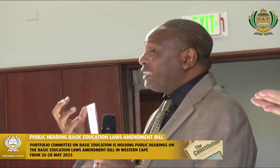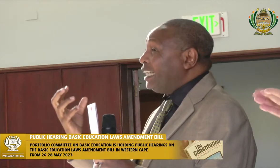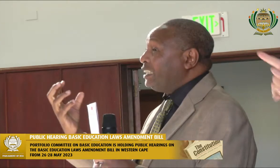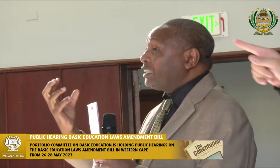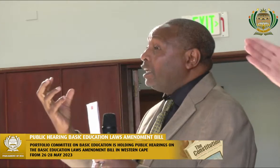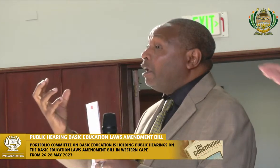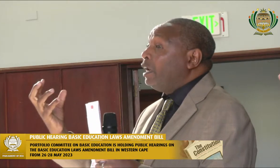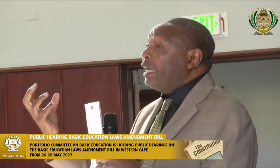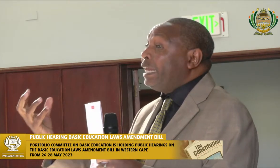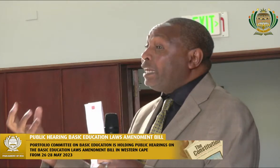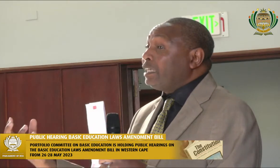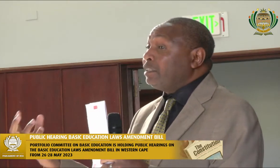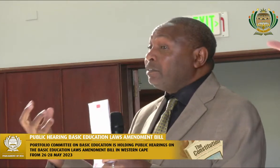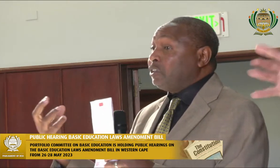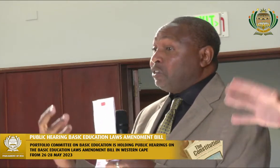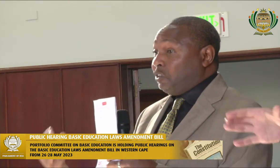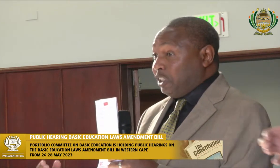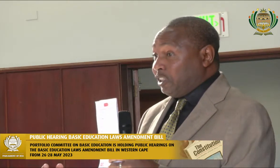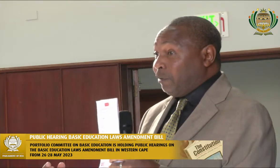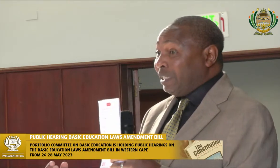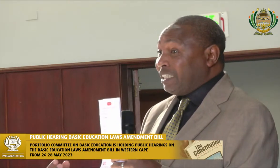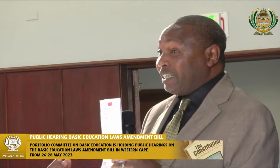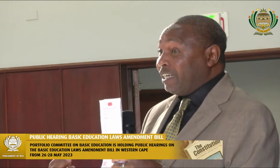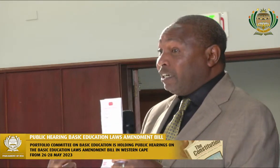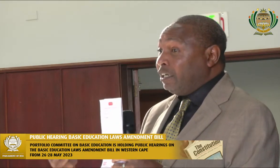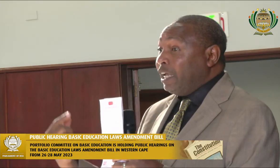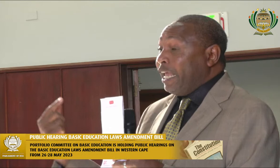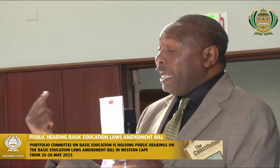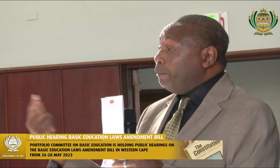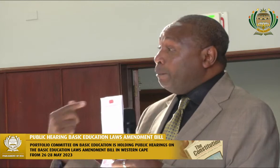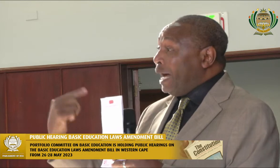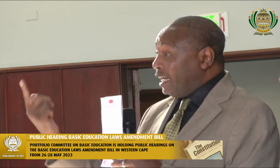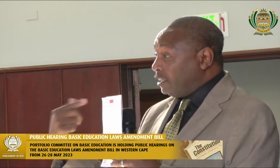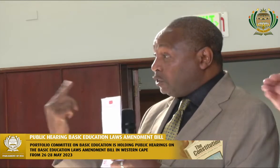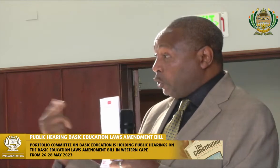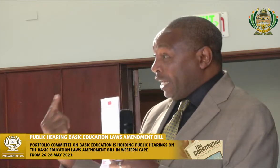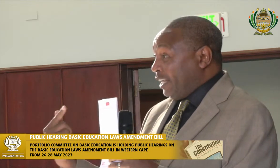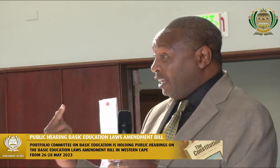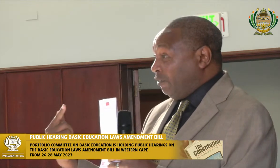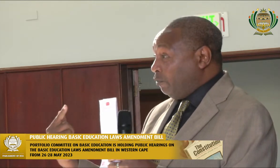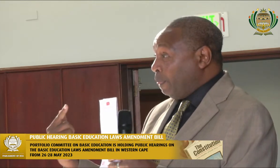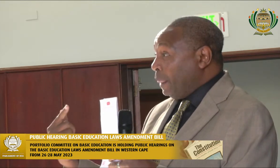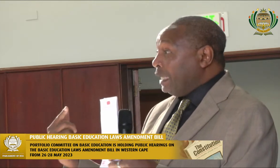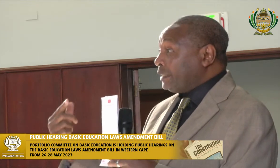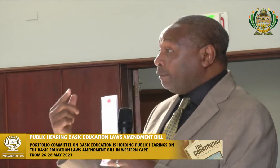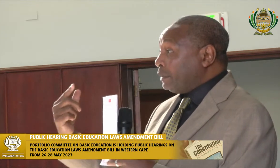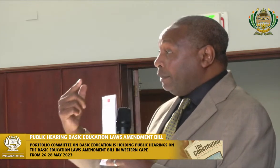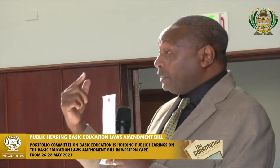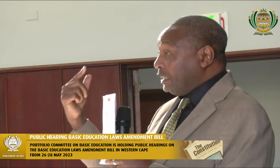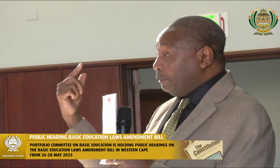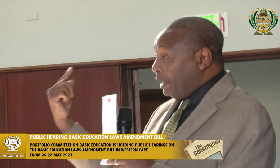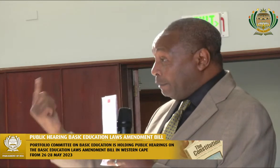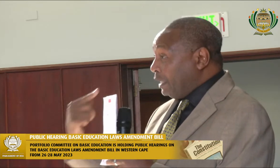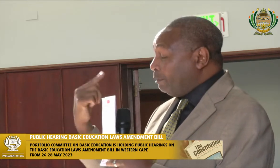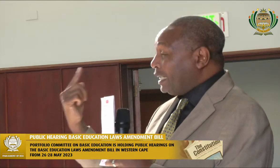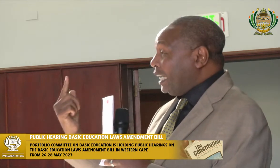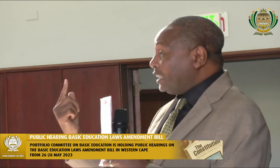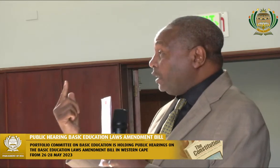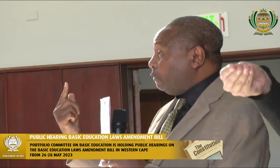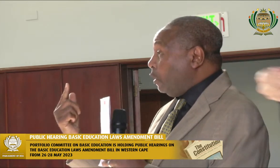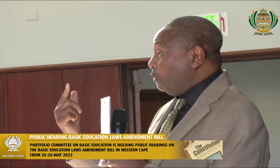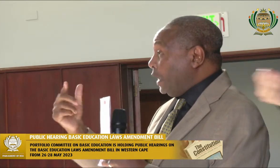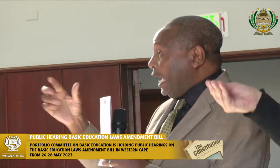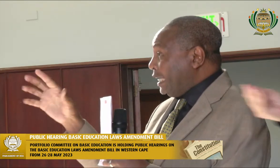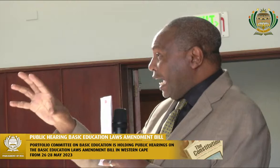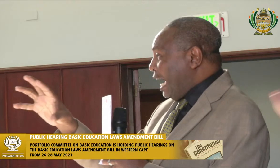and purchase learning, teaching material in bulk together. Sometimes the department might